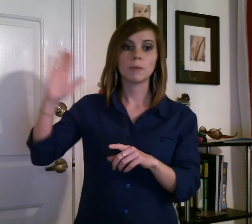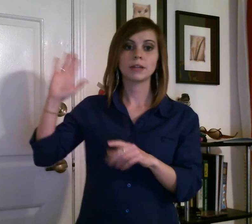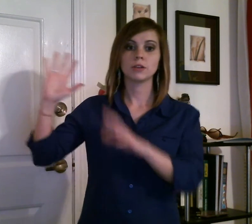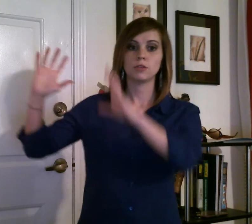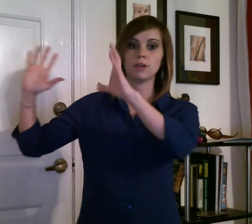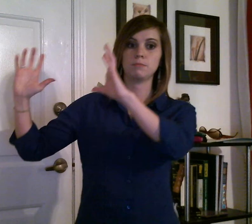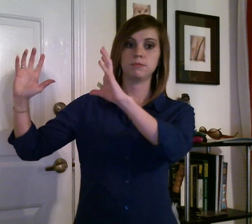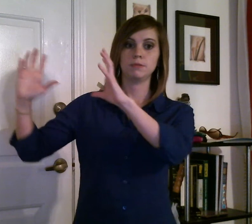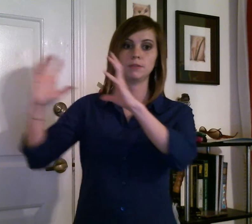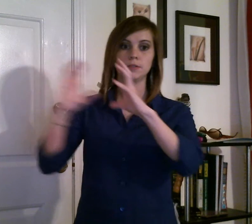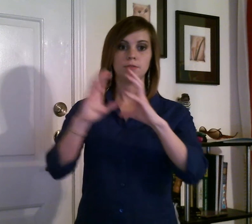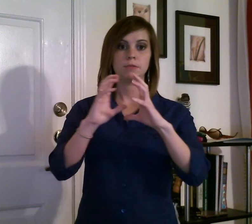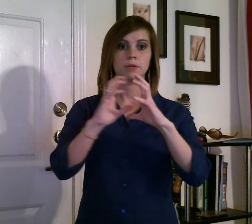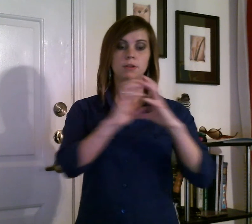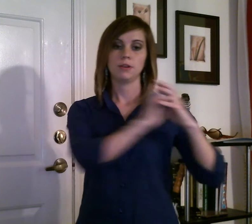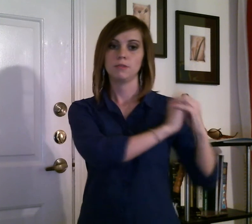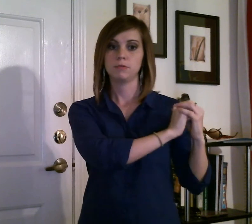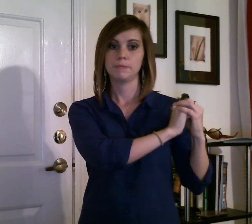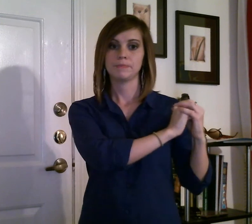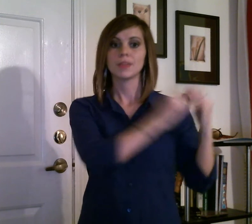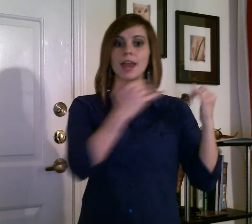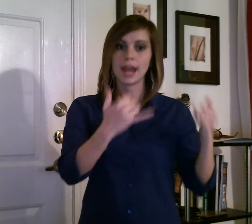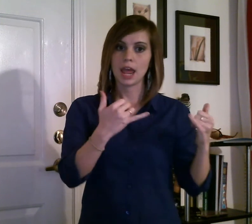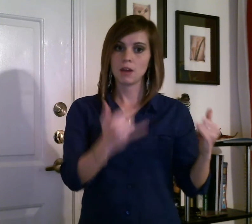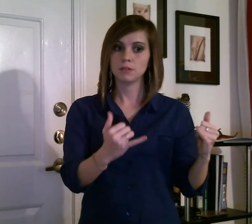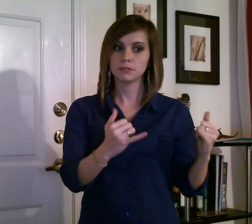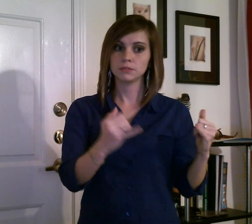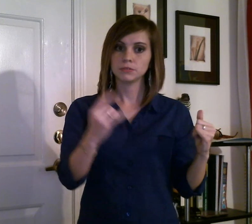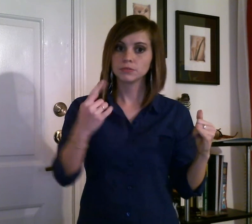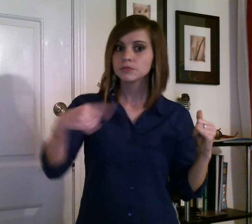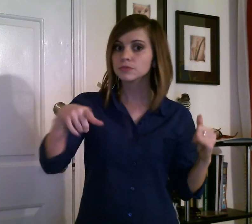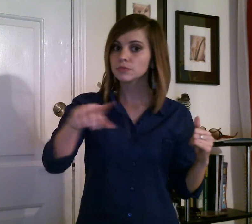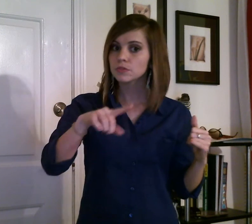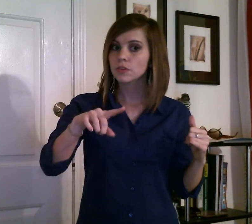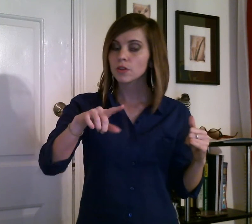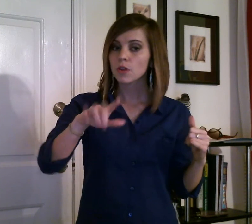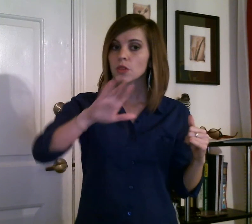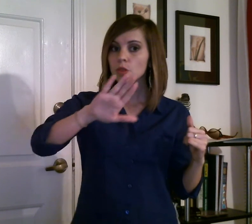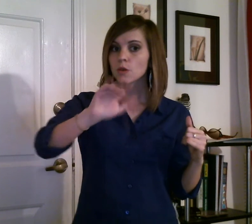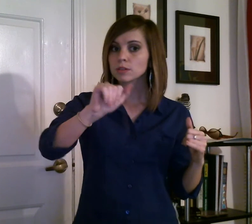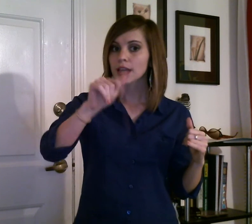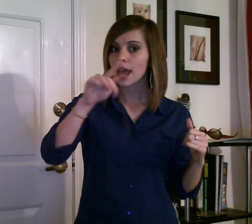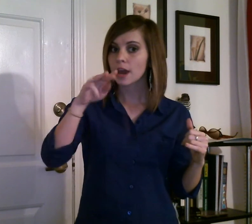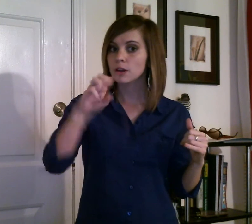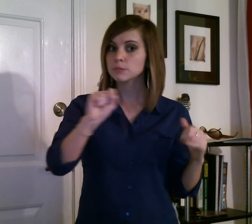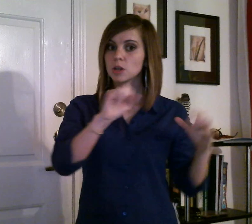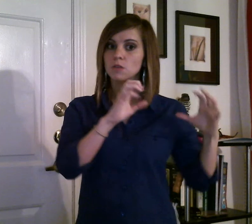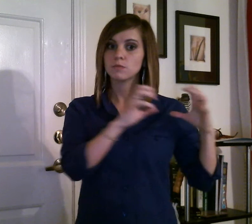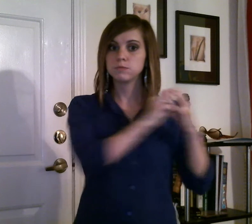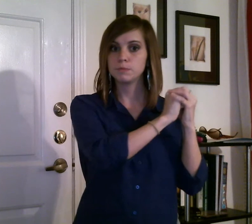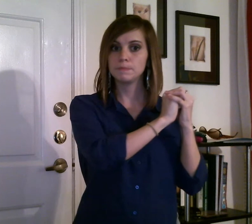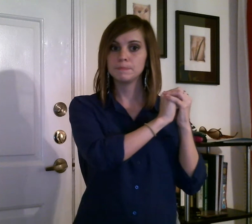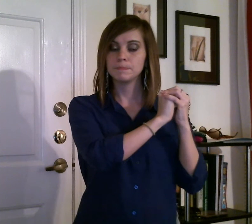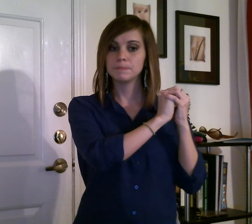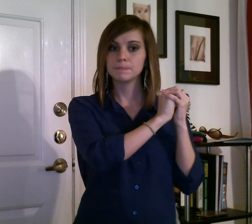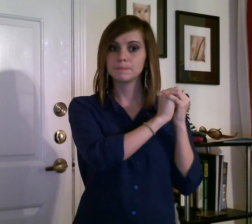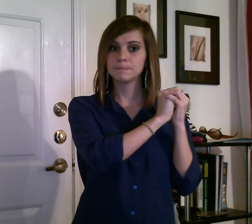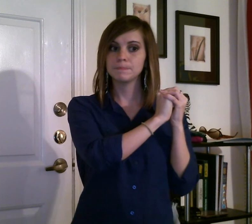enough pressure and enough temperature to overcome the Coulomb force and bring these protons close enough to each other for fusion to